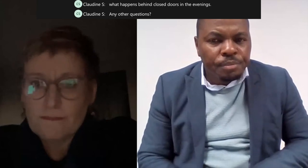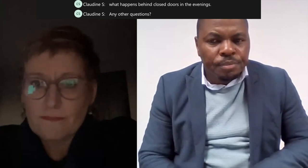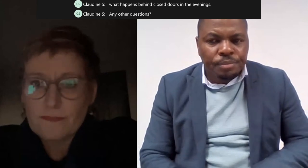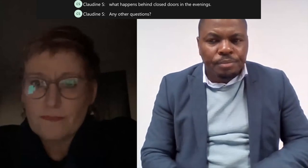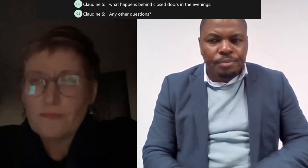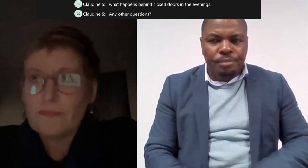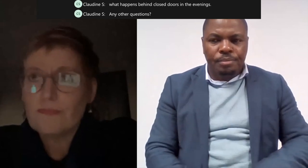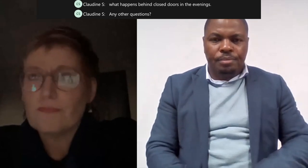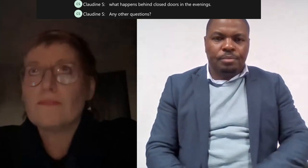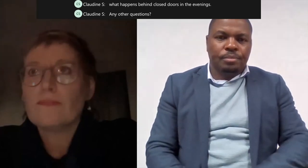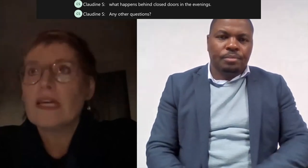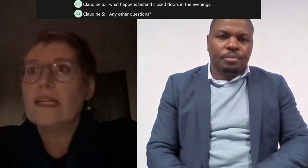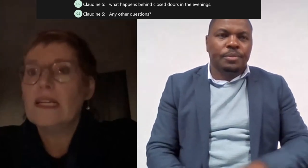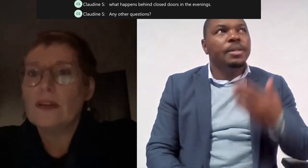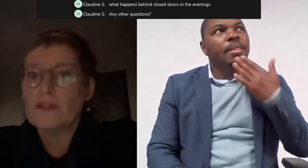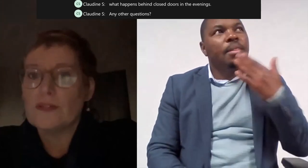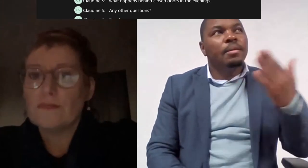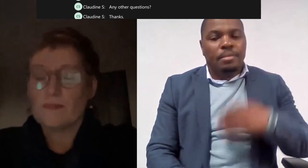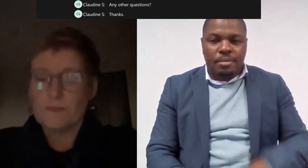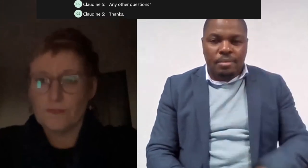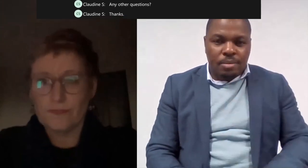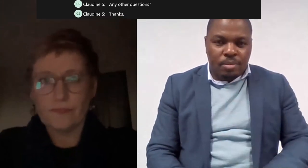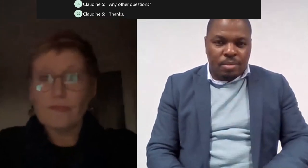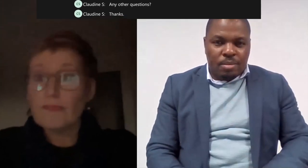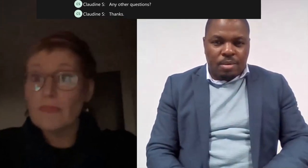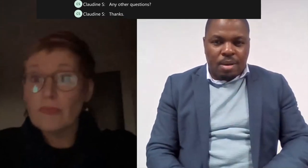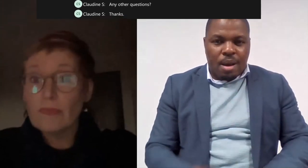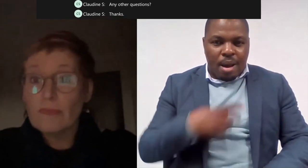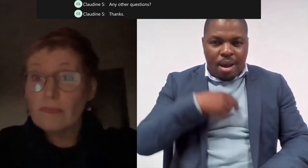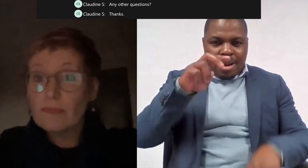Thanks. I need lots.